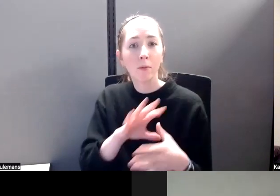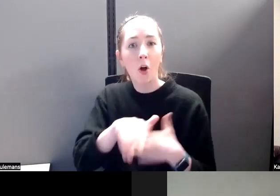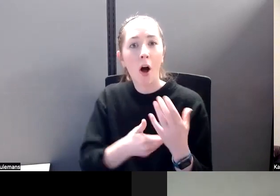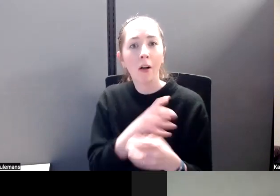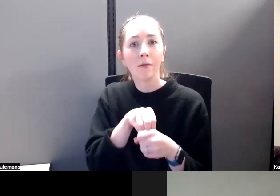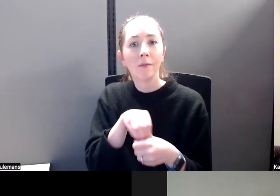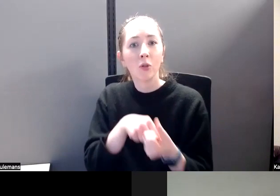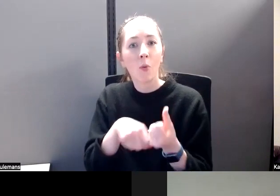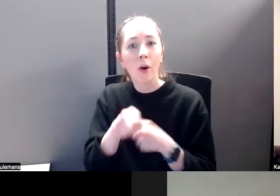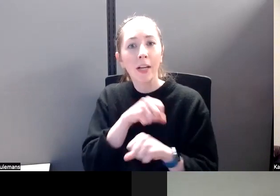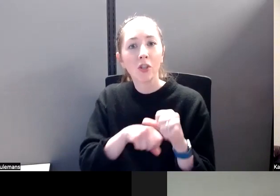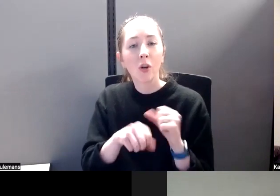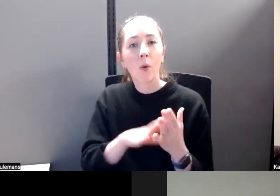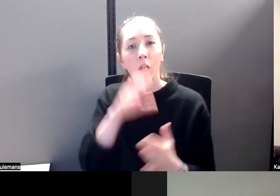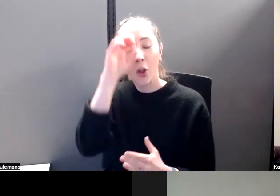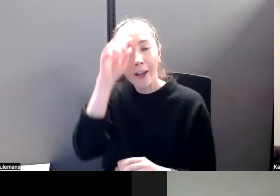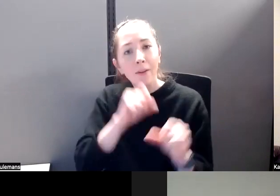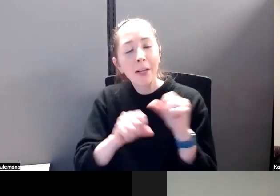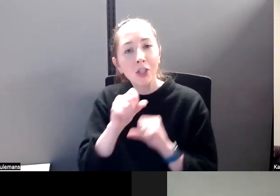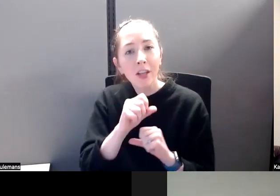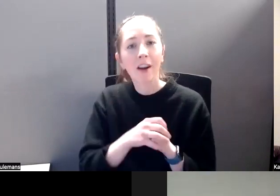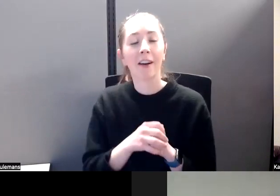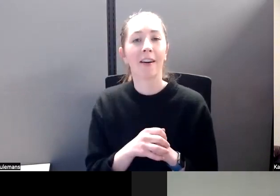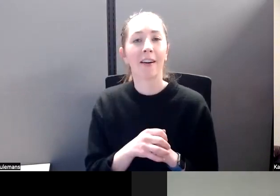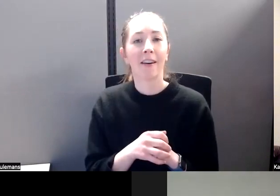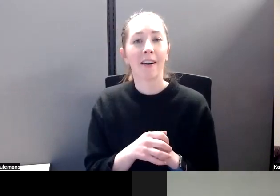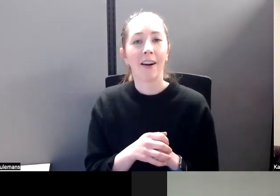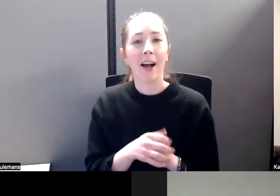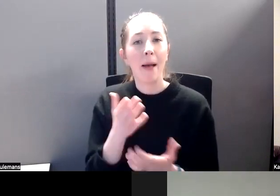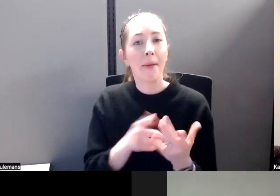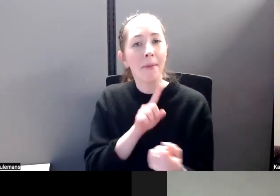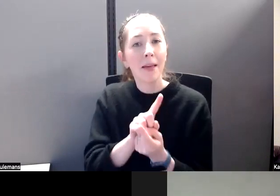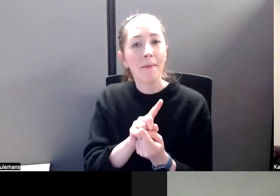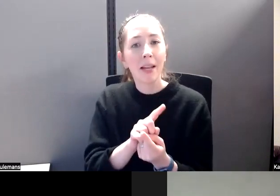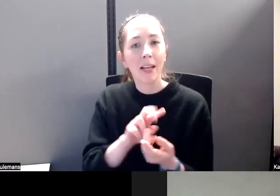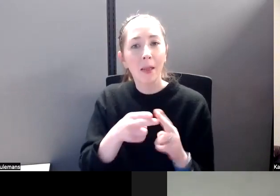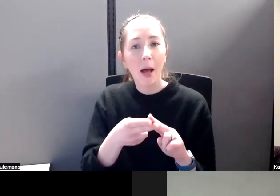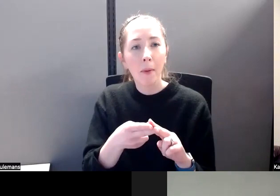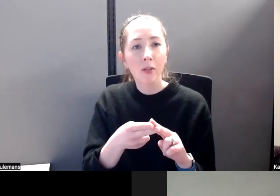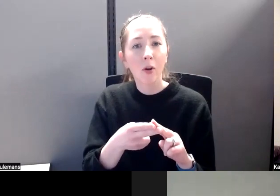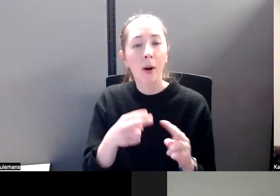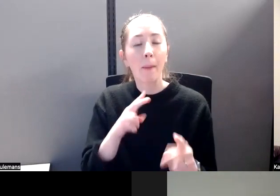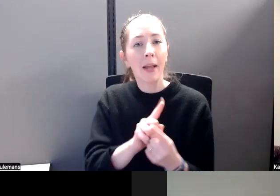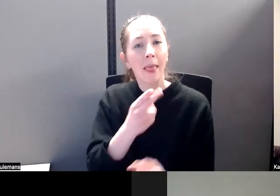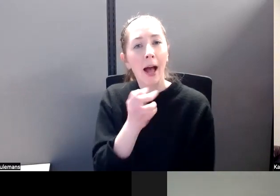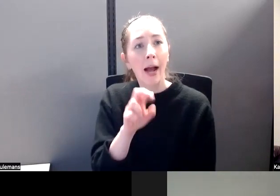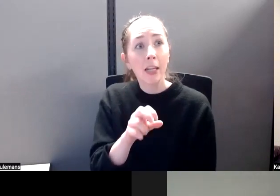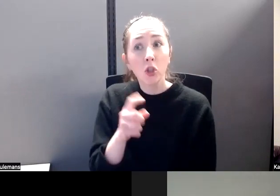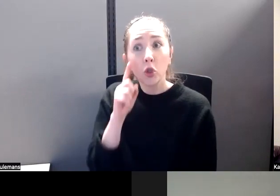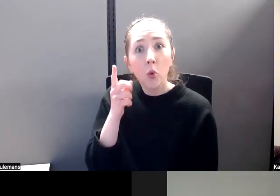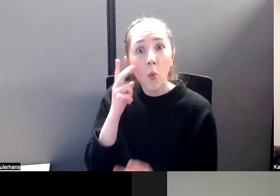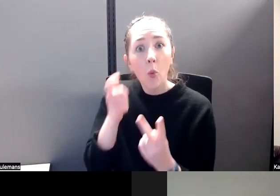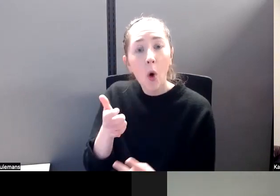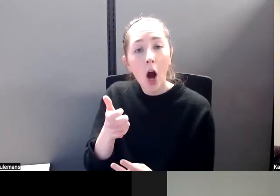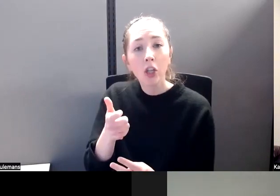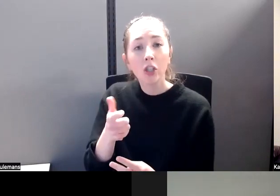it's, you know, all kind of learning from each other and maybe meeting some of the postals or meeting some of the Hynies and being like, hey, you should check out the